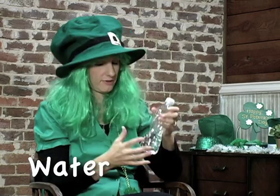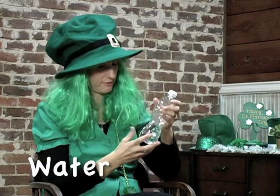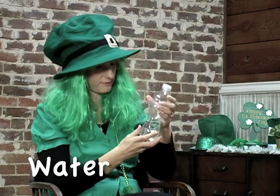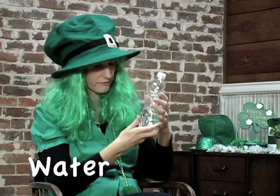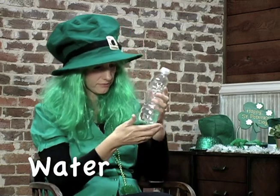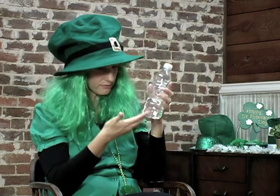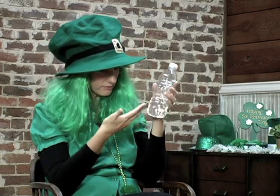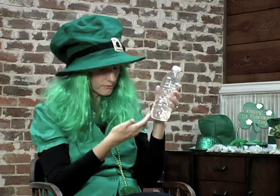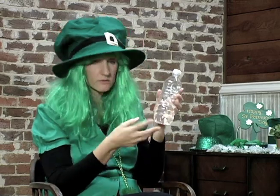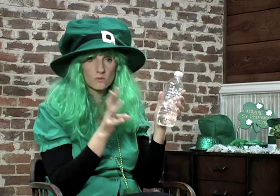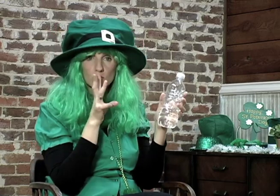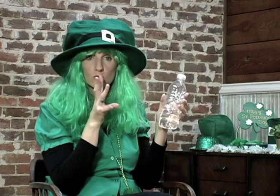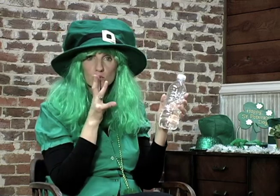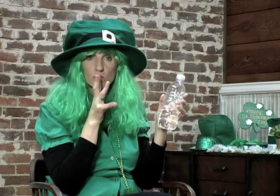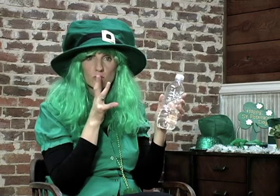Water.